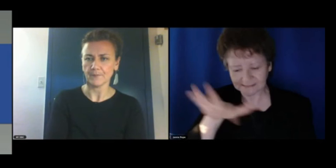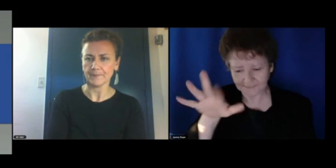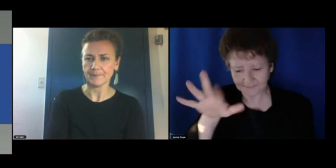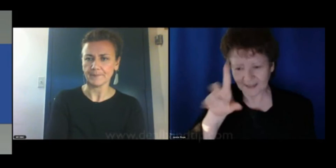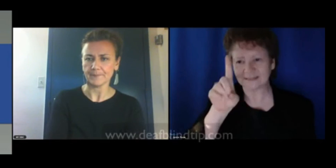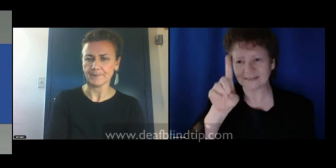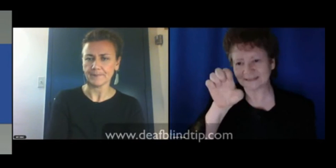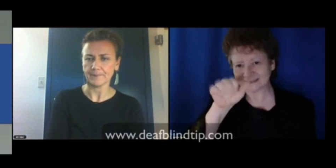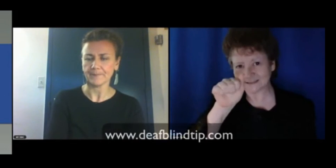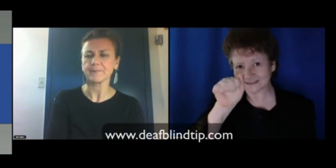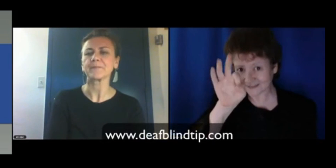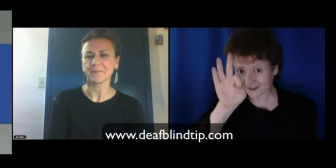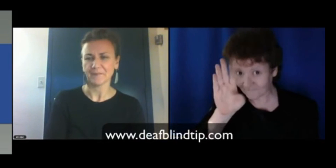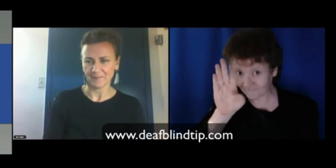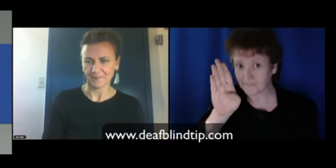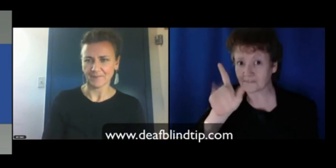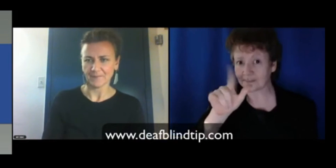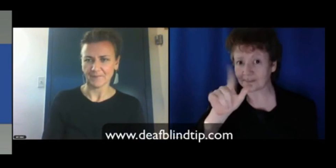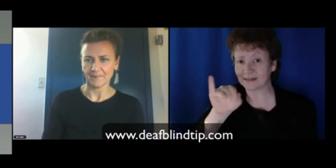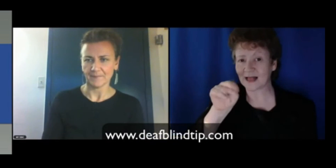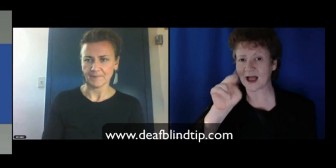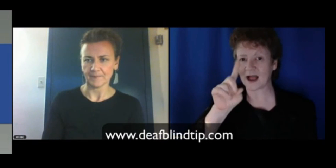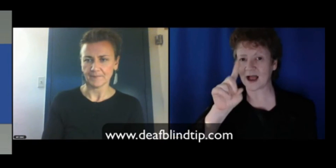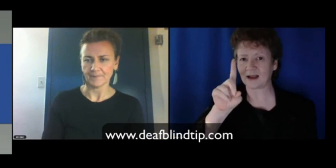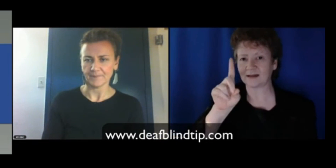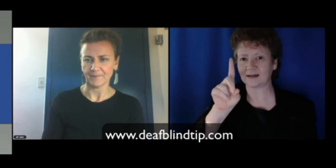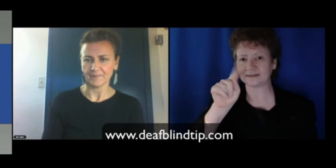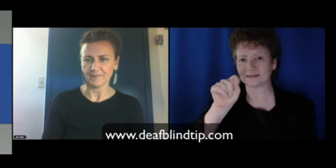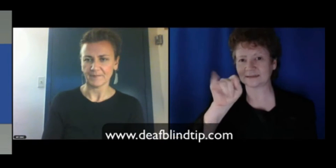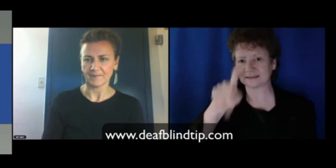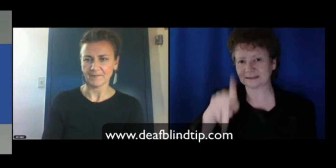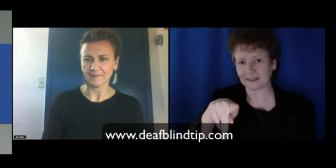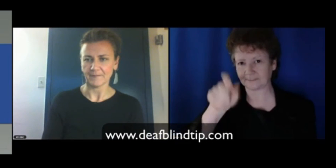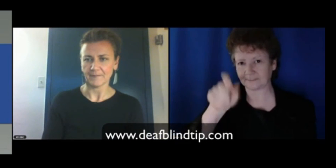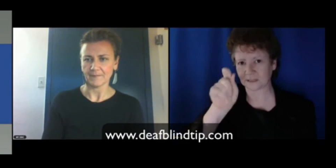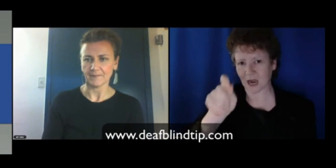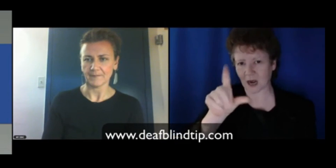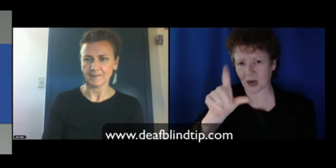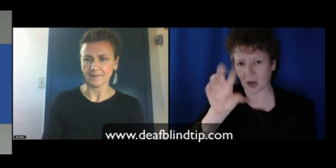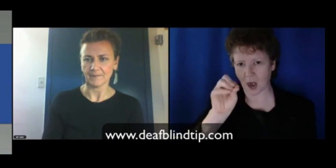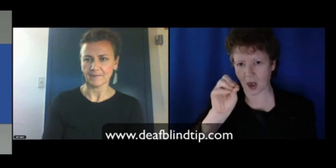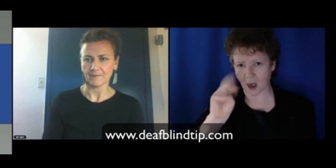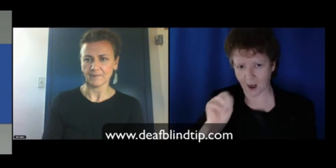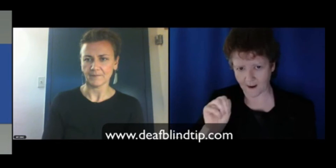And Jamie says, well, you could register by going to our website,